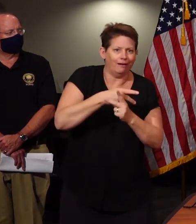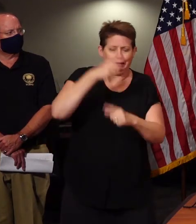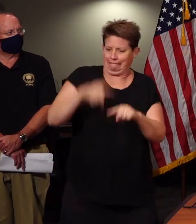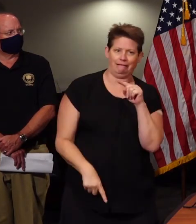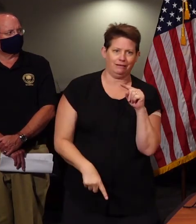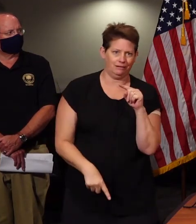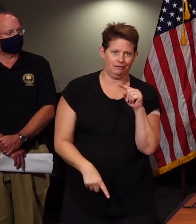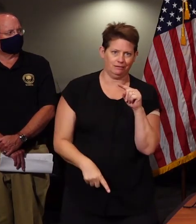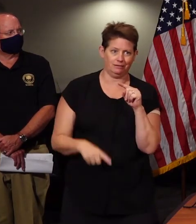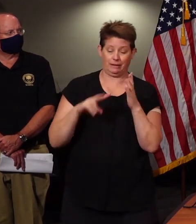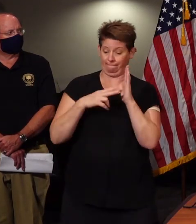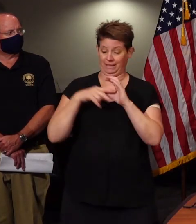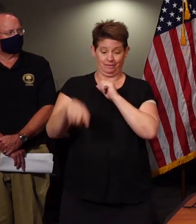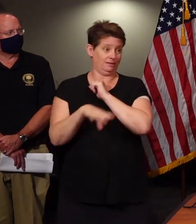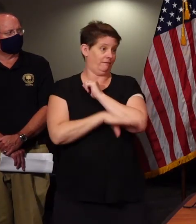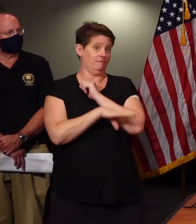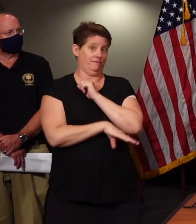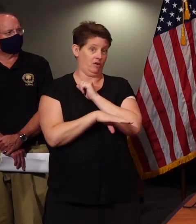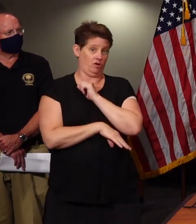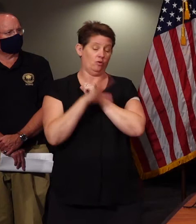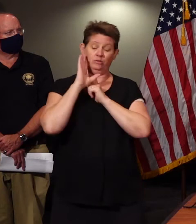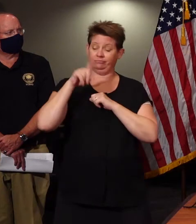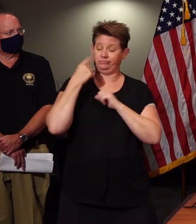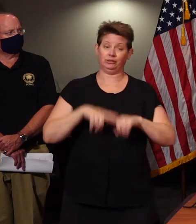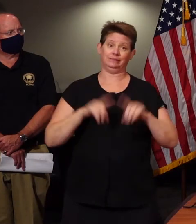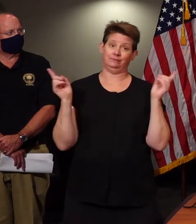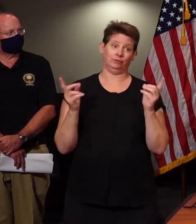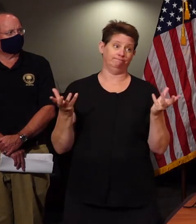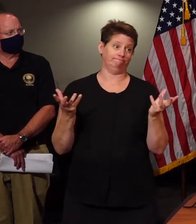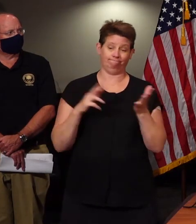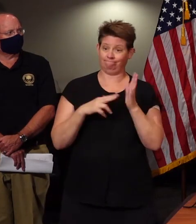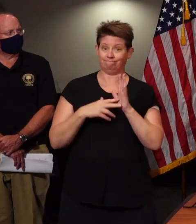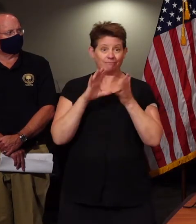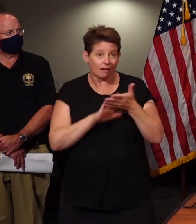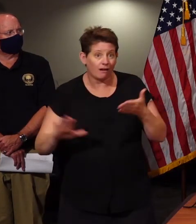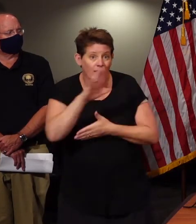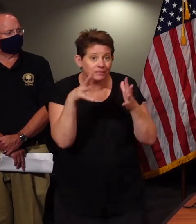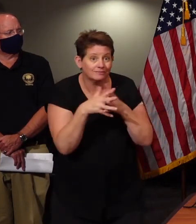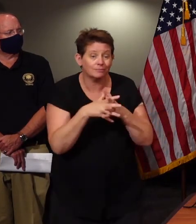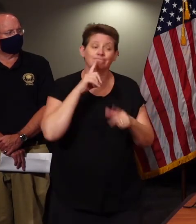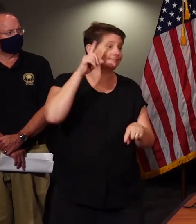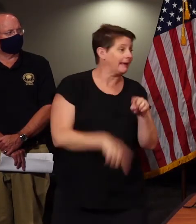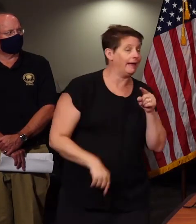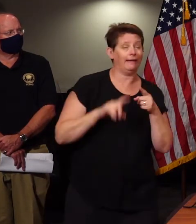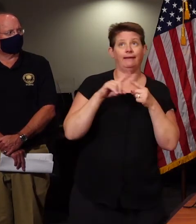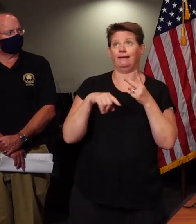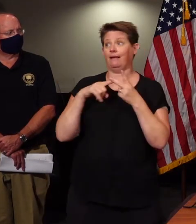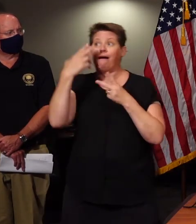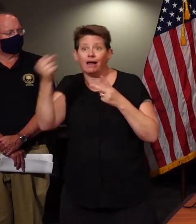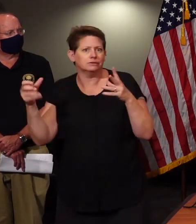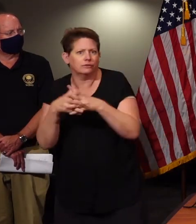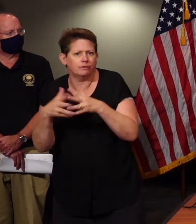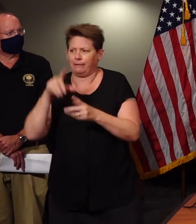that means this fall will not be like other falls. We will not be able to have college football. We'll not be able to have high